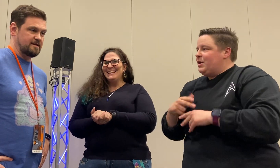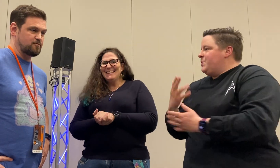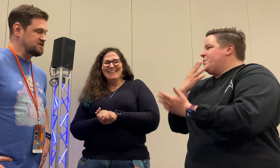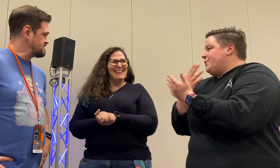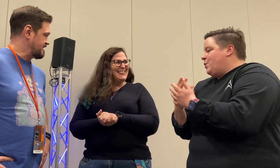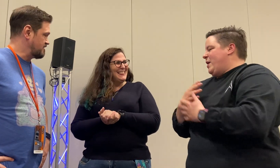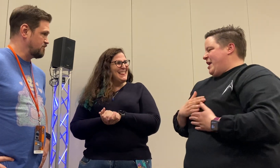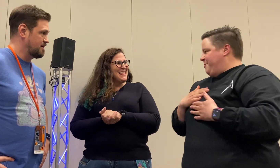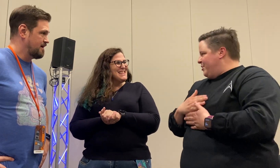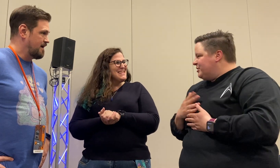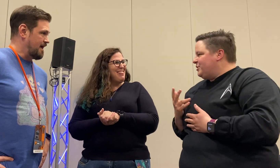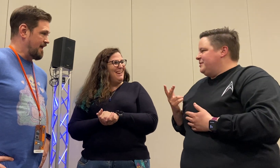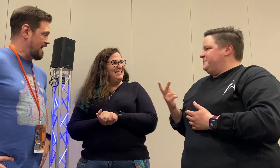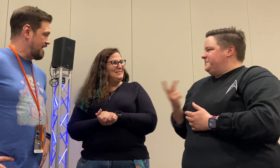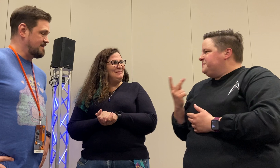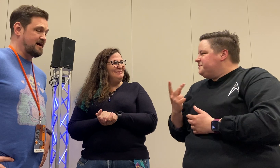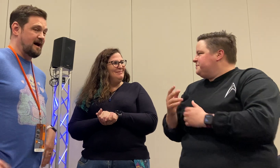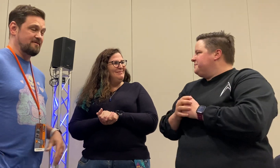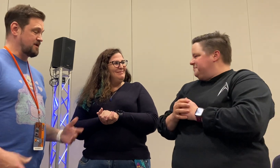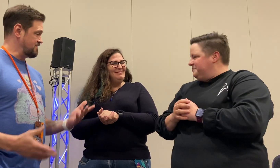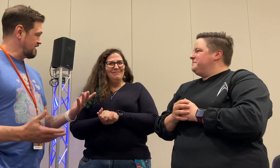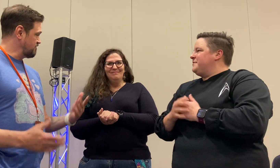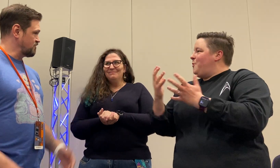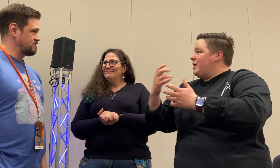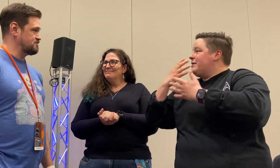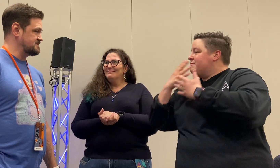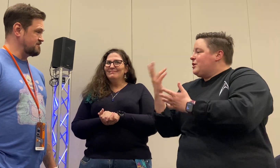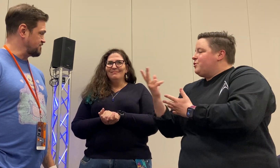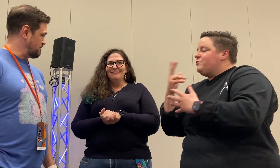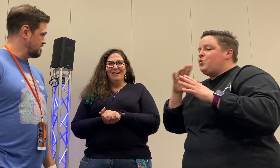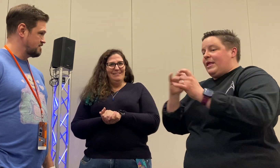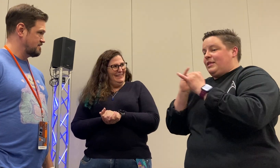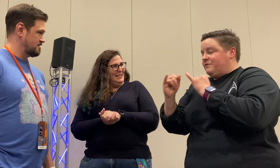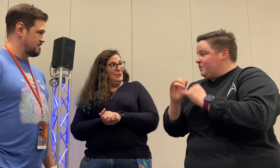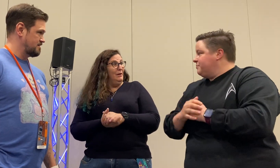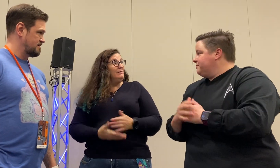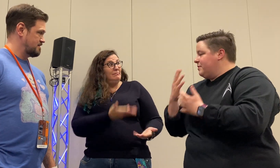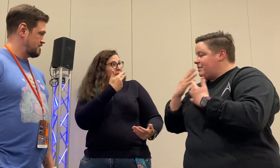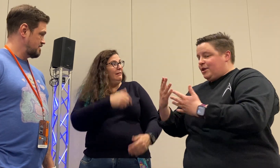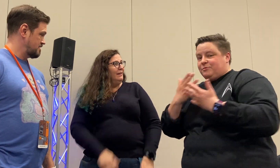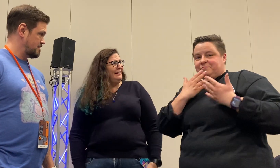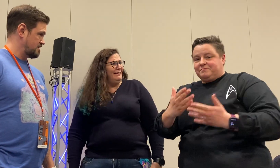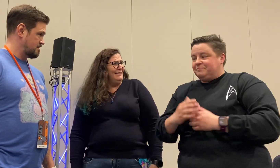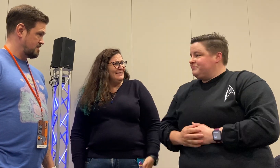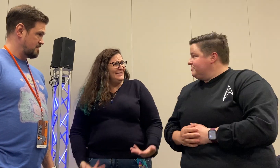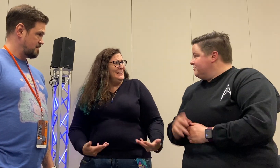appreciate you and I want to thank you for doing this interview. Thank you. And Kara, geez,